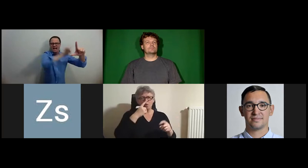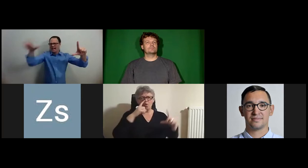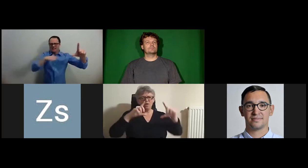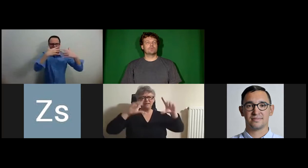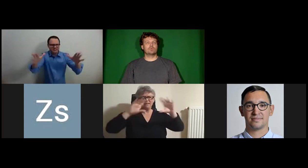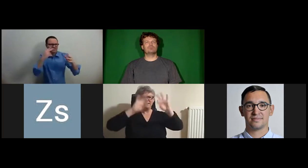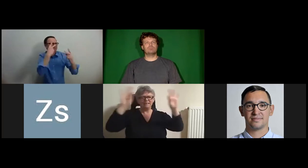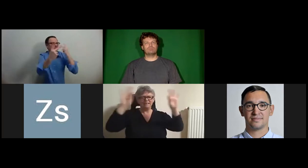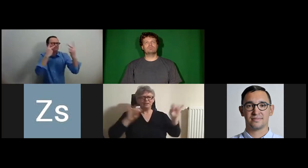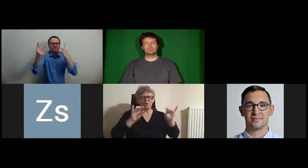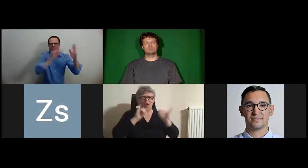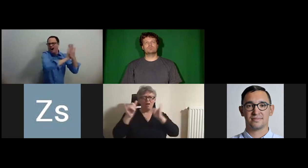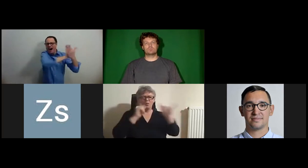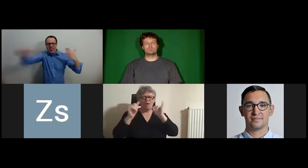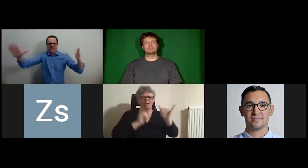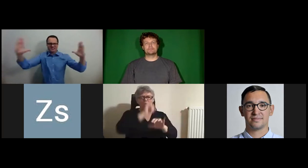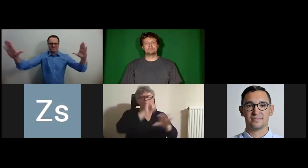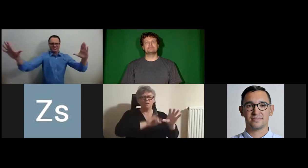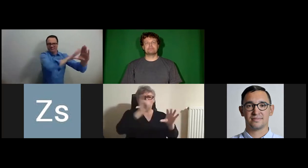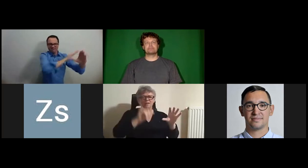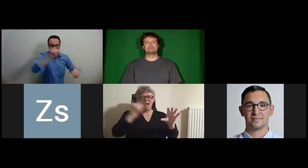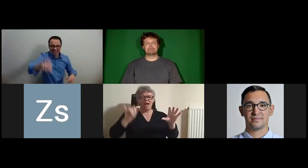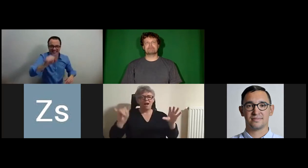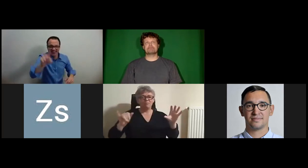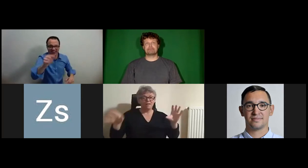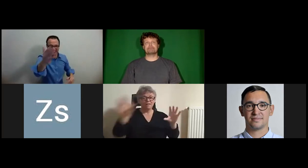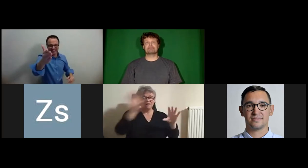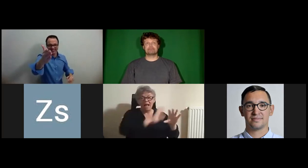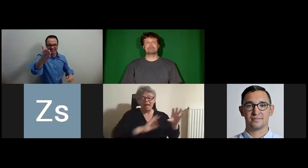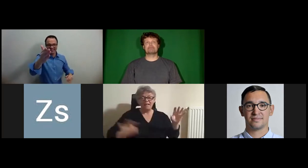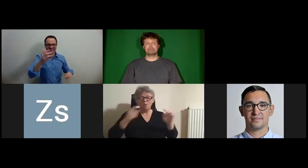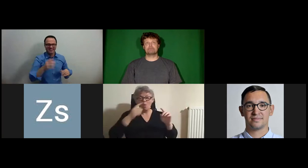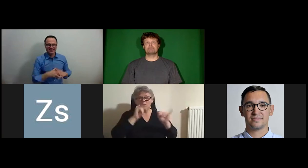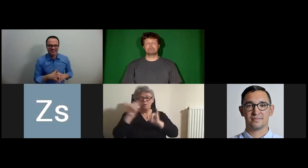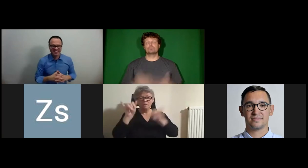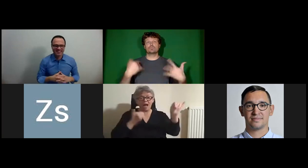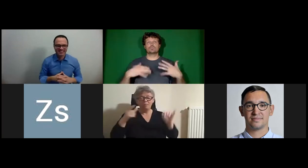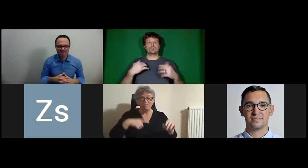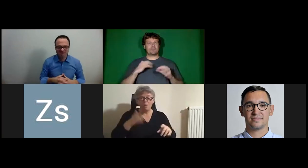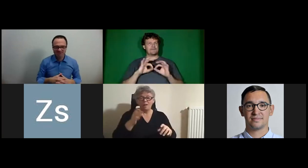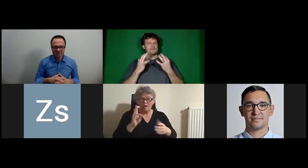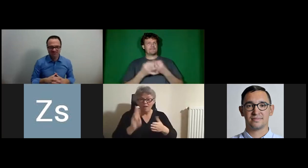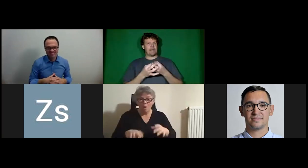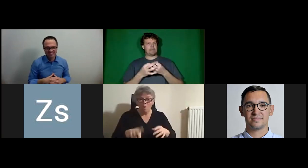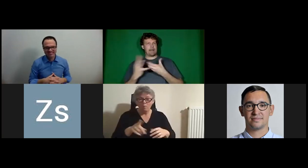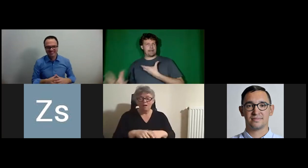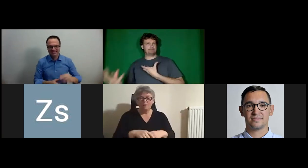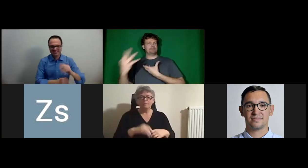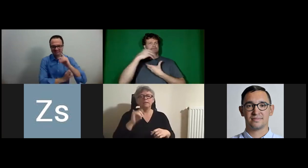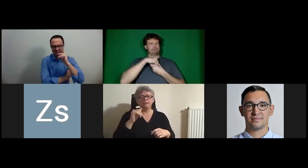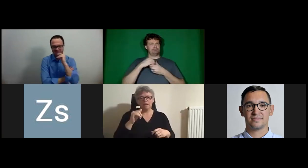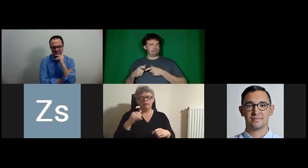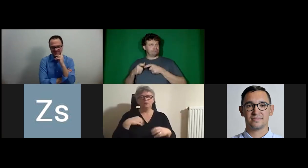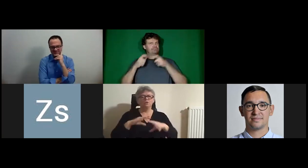And you've traveled in a Russian competition. You've seen all of Russia, right? That huge continent almost. Is that